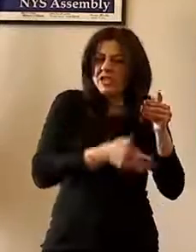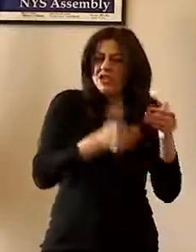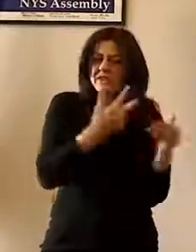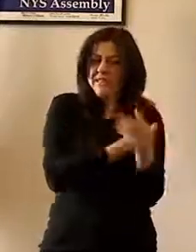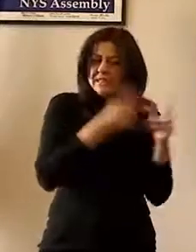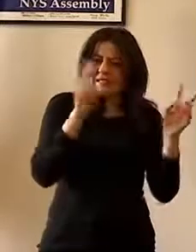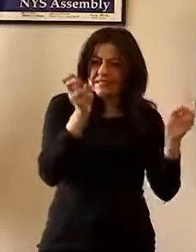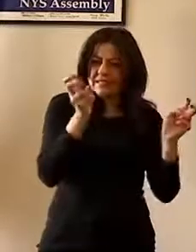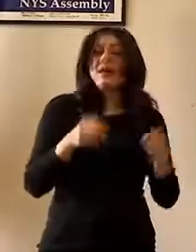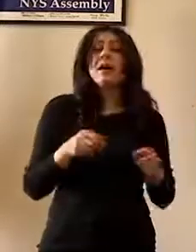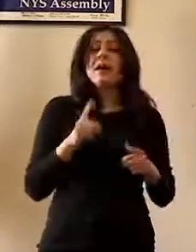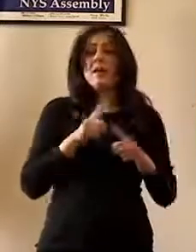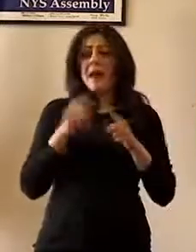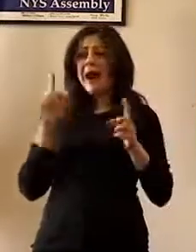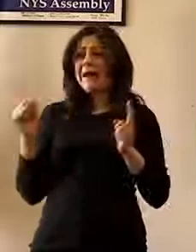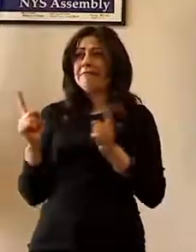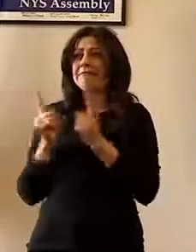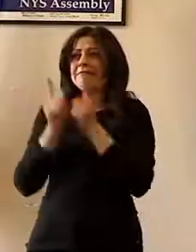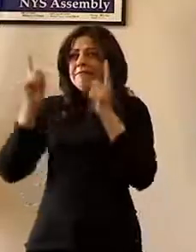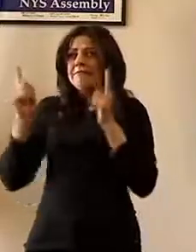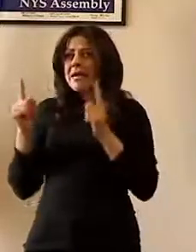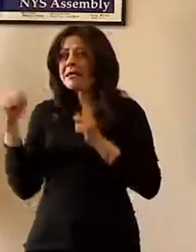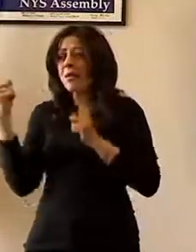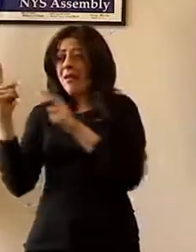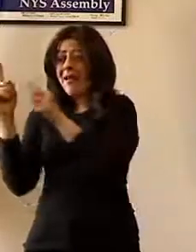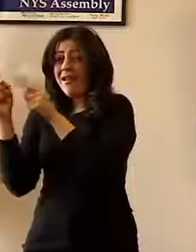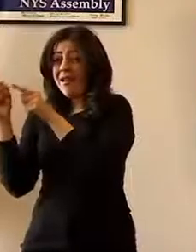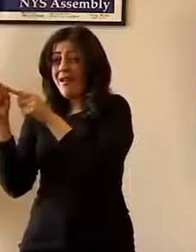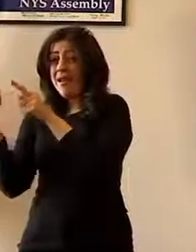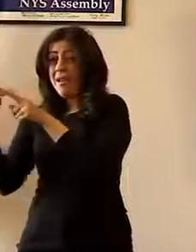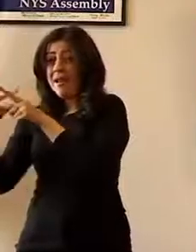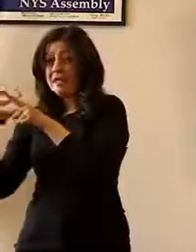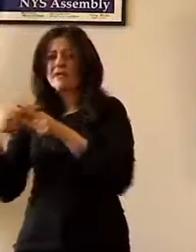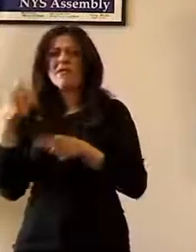come into contact with a positive case, do they still have to quarantine?